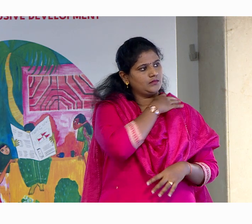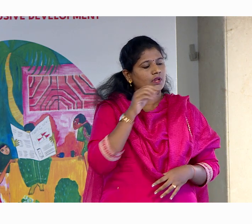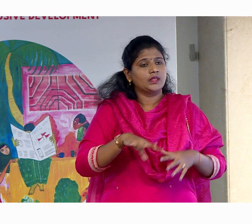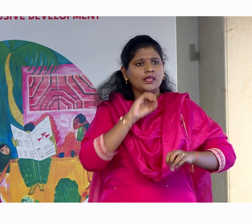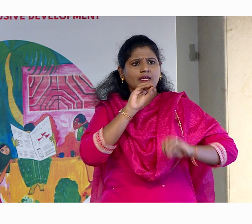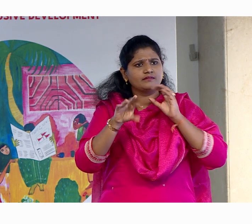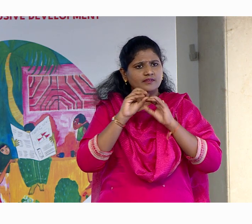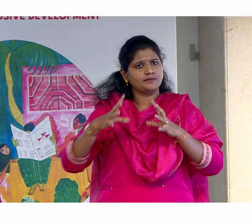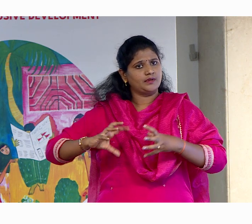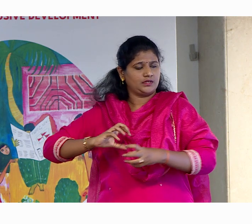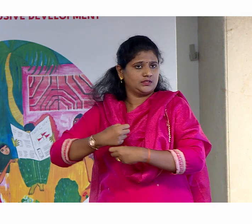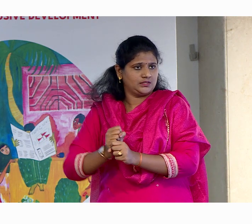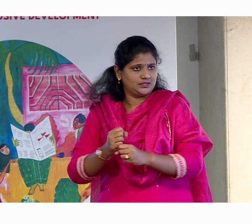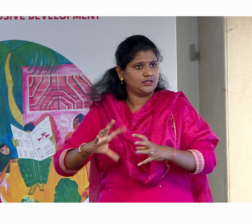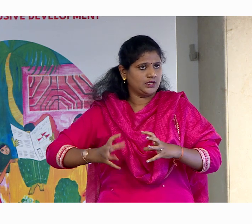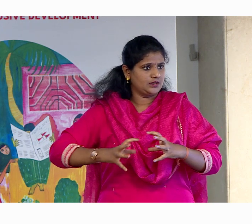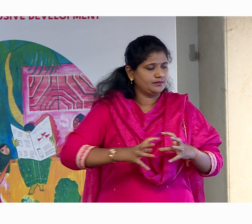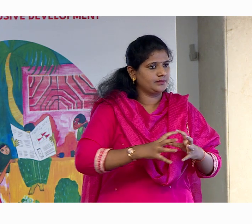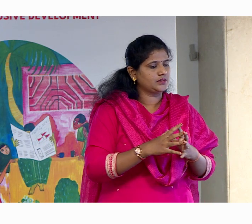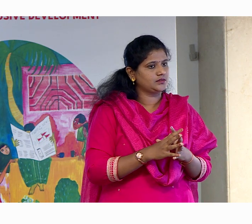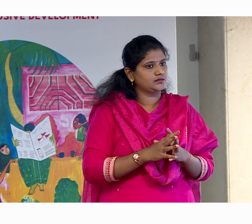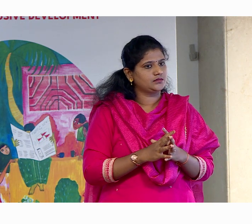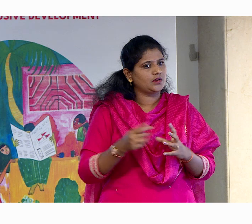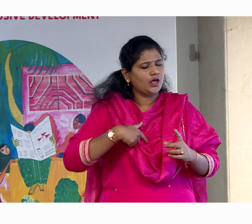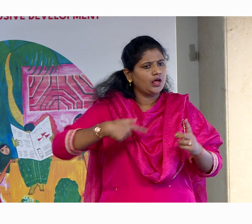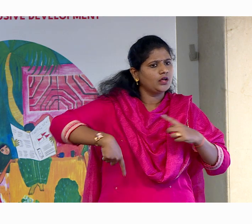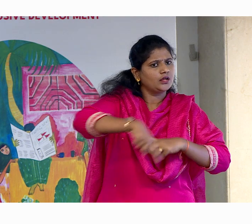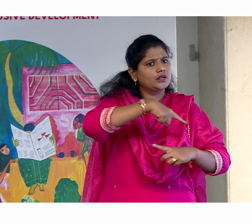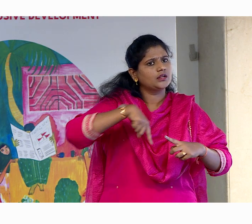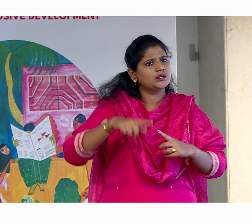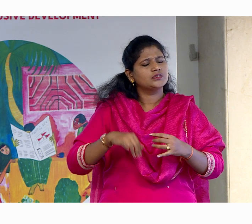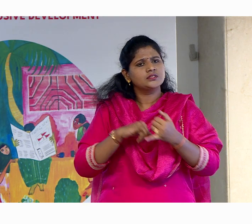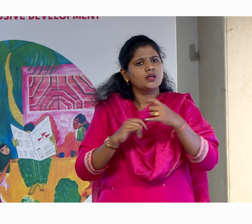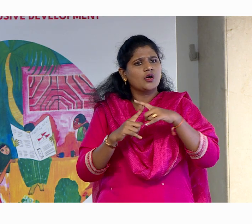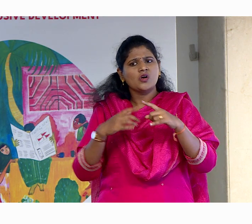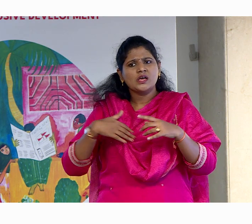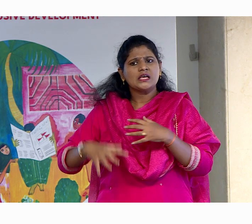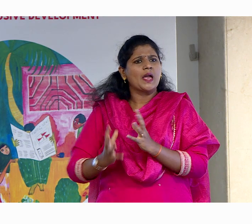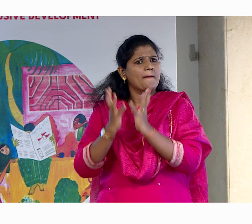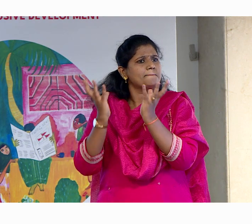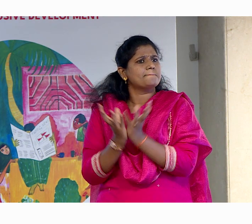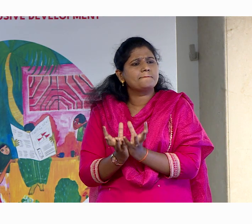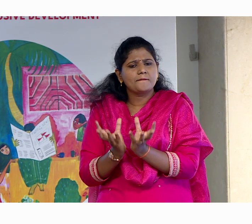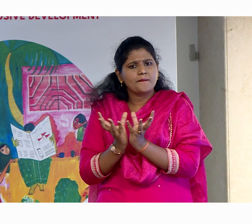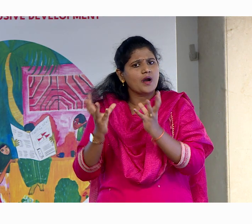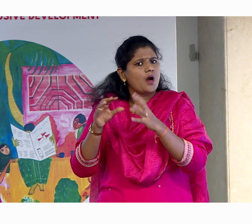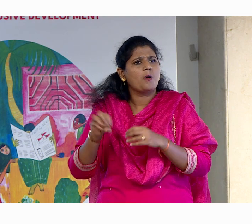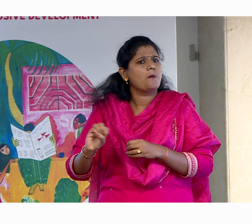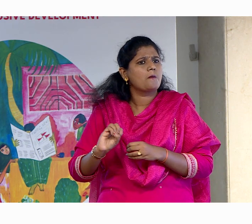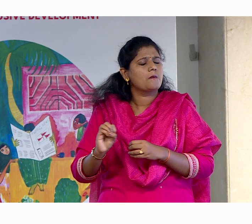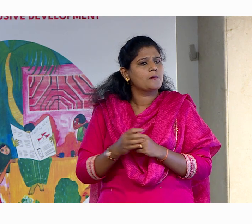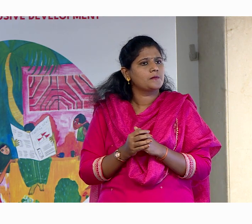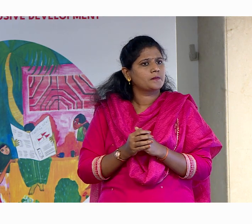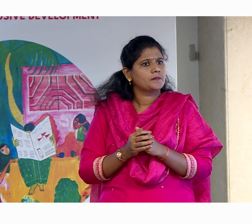implementation machine in a slightly different way. And it's not a ball, it's not a steel ball, it's something, I don't know whether you have in